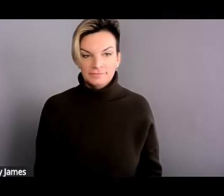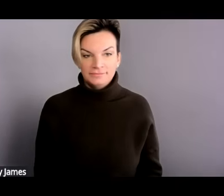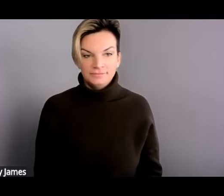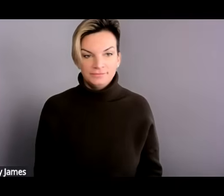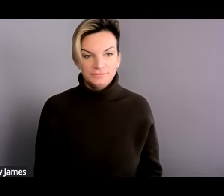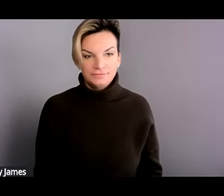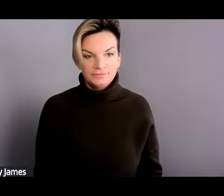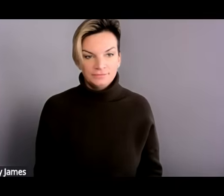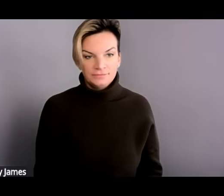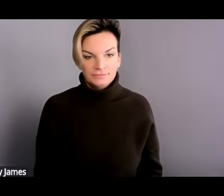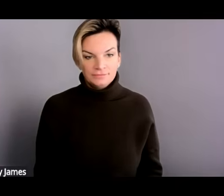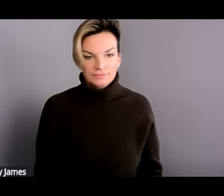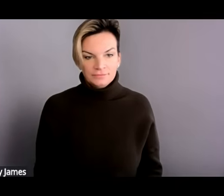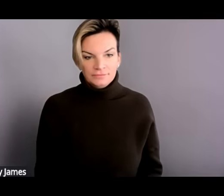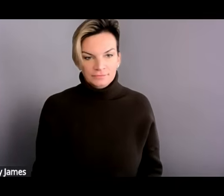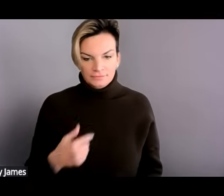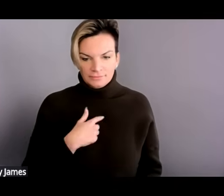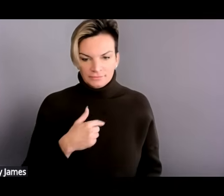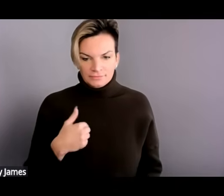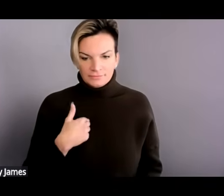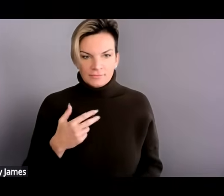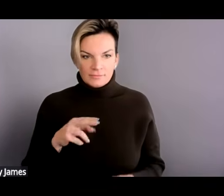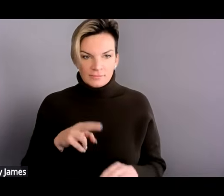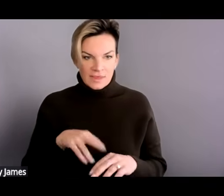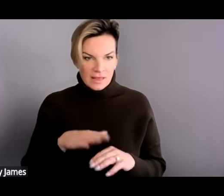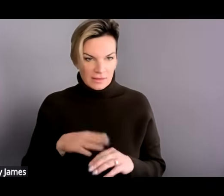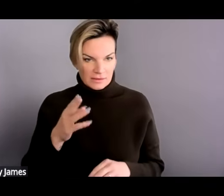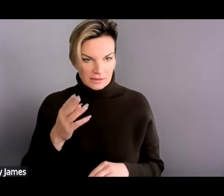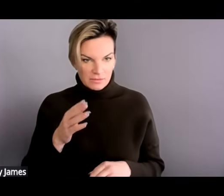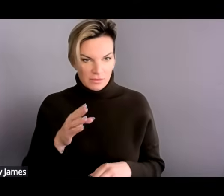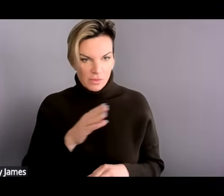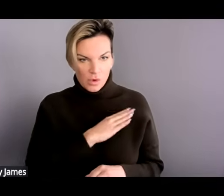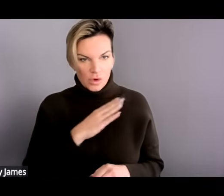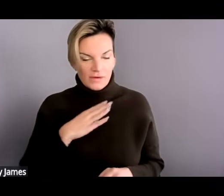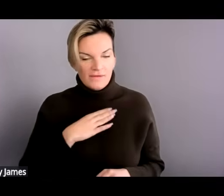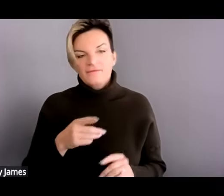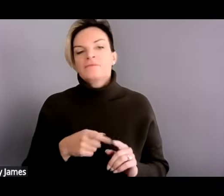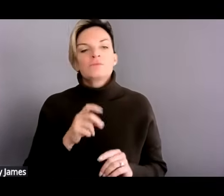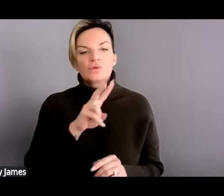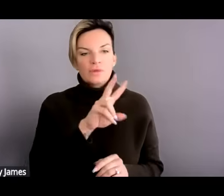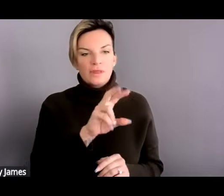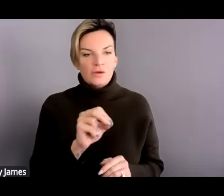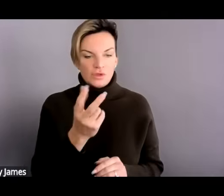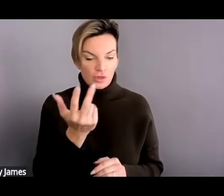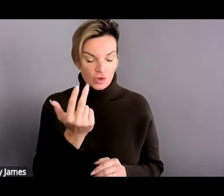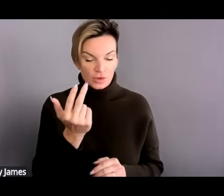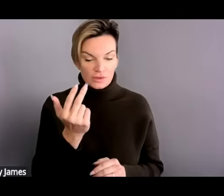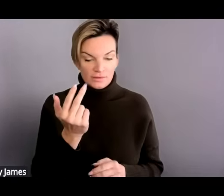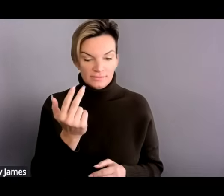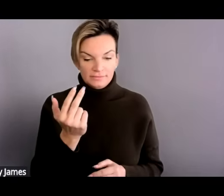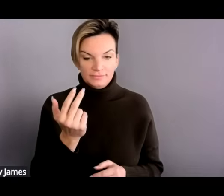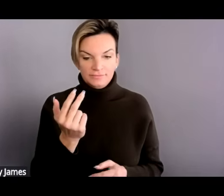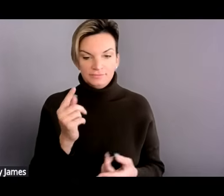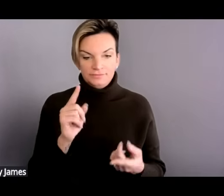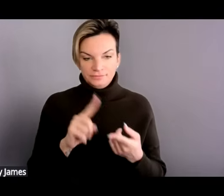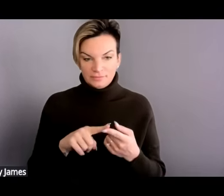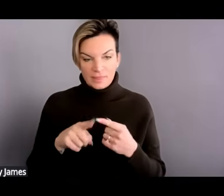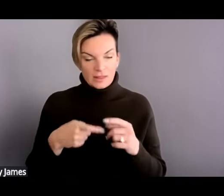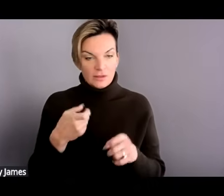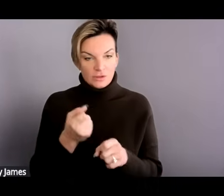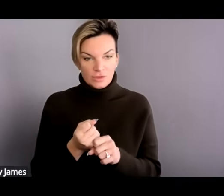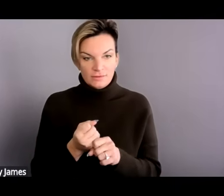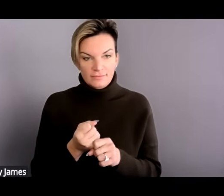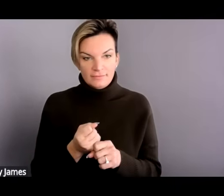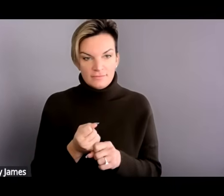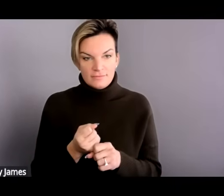Going through, so I sat on this board, Paul, if you don't know, I sat on this board from 2013 till this year.